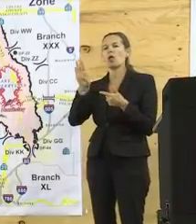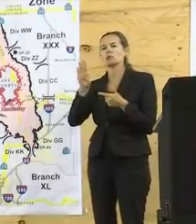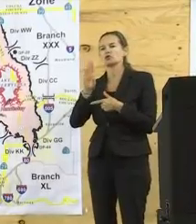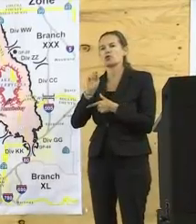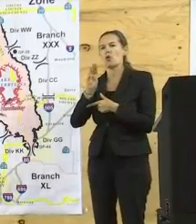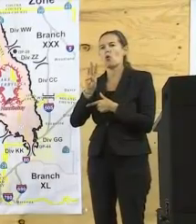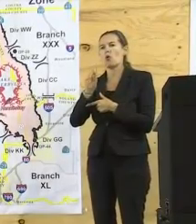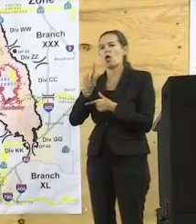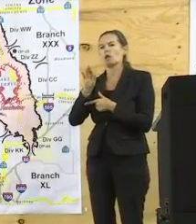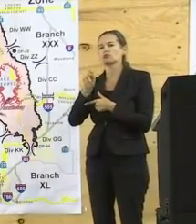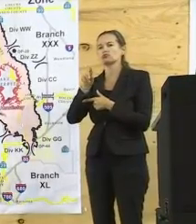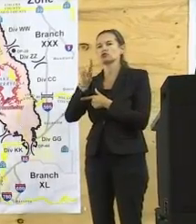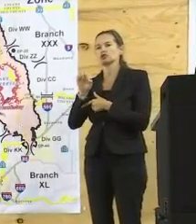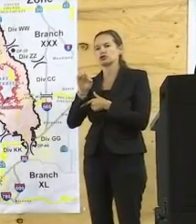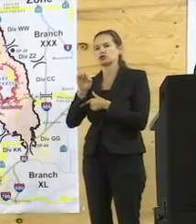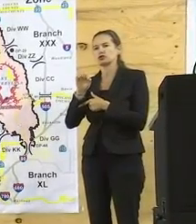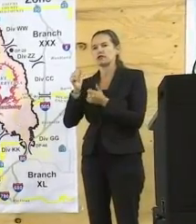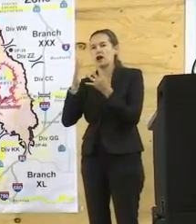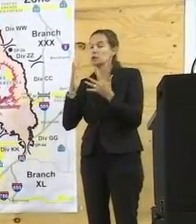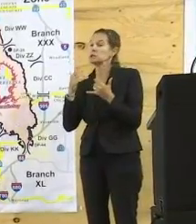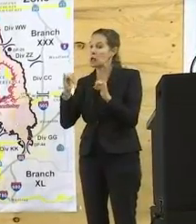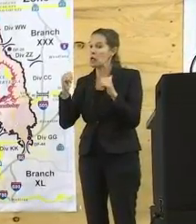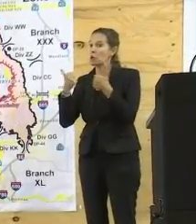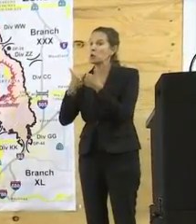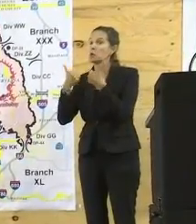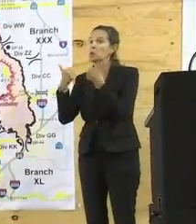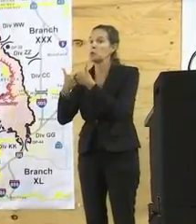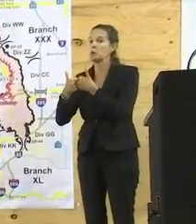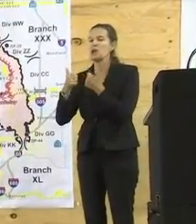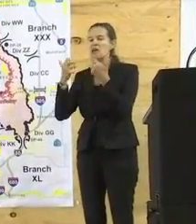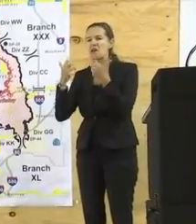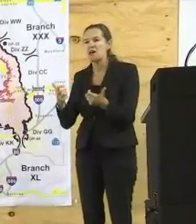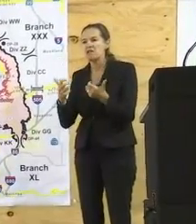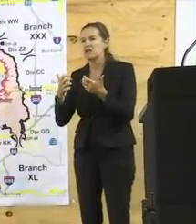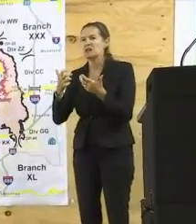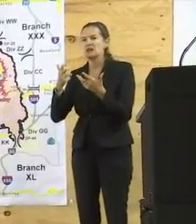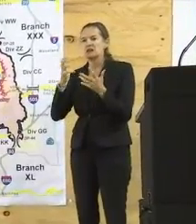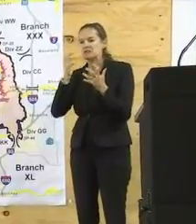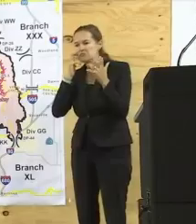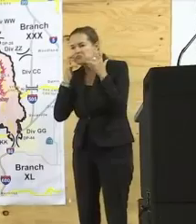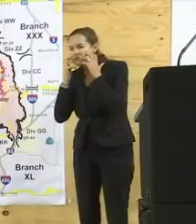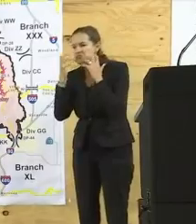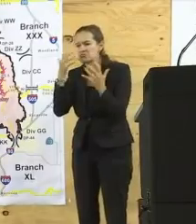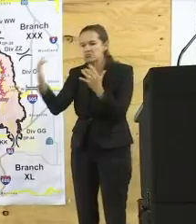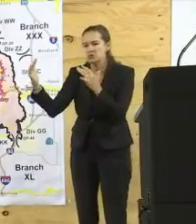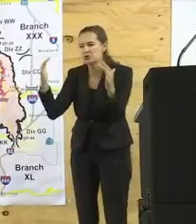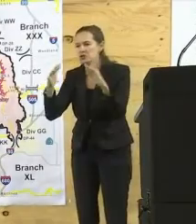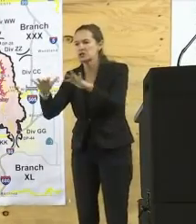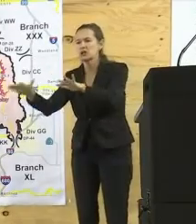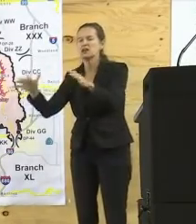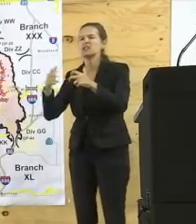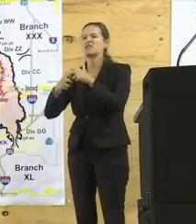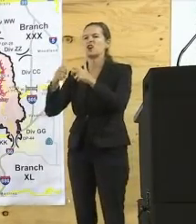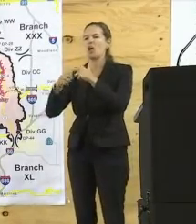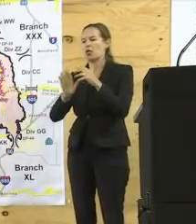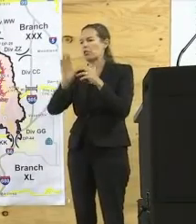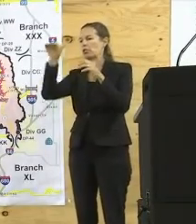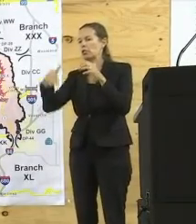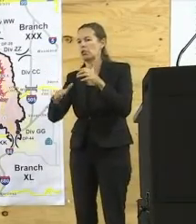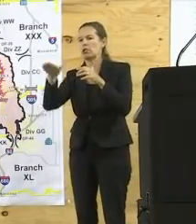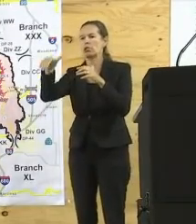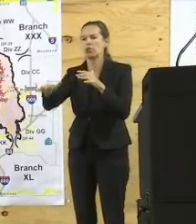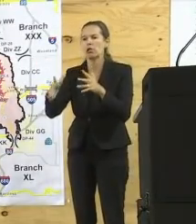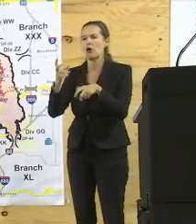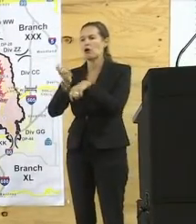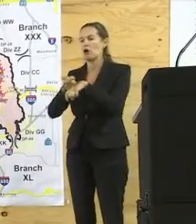Wallbridge Fire offers some significant challenges. Heavy fuel, steep and broken terrain, and very difficult terrain to work in. Also,